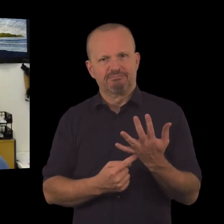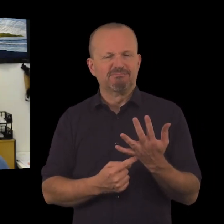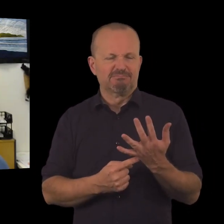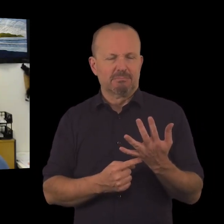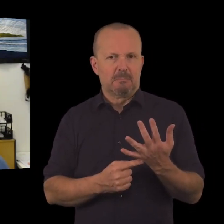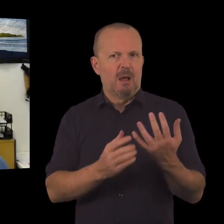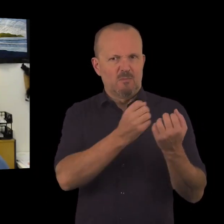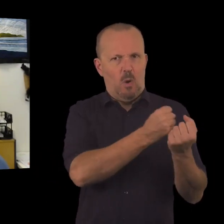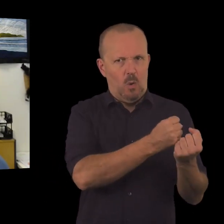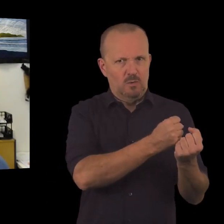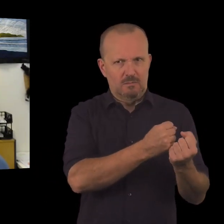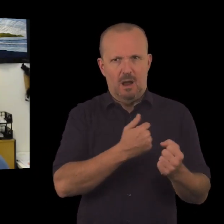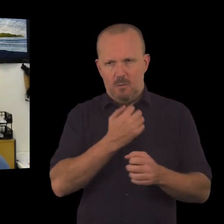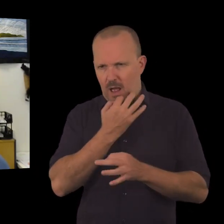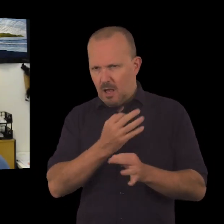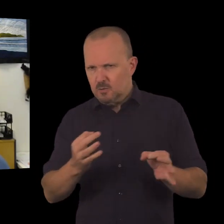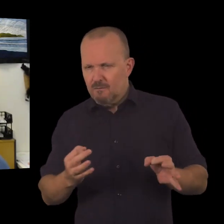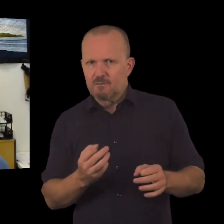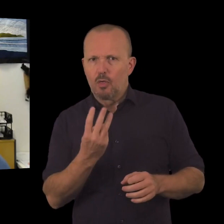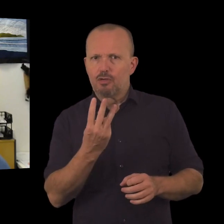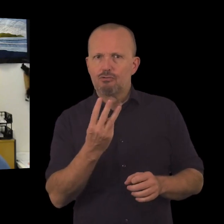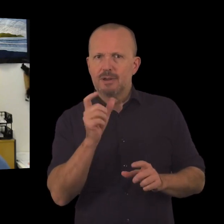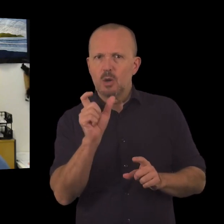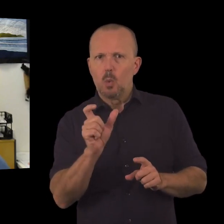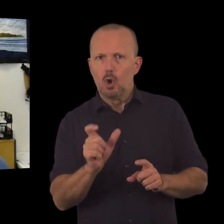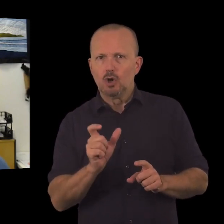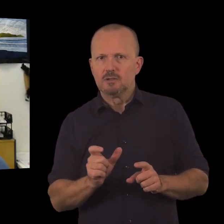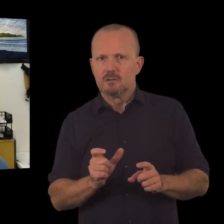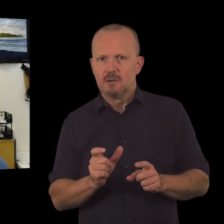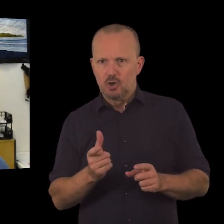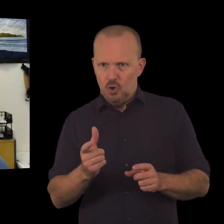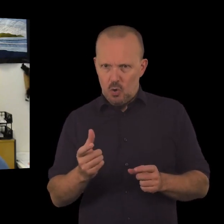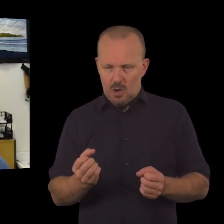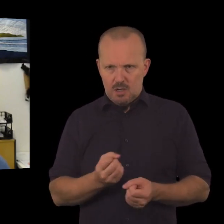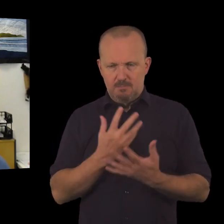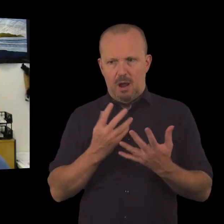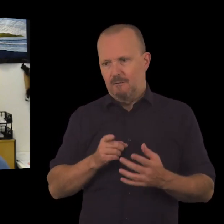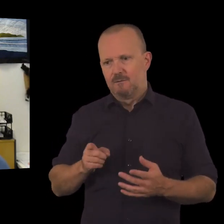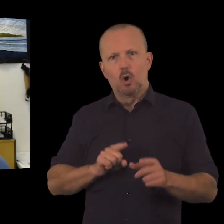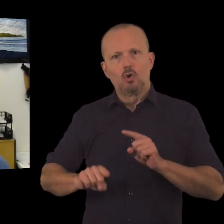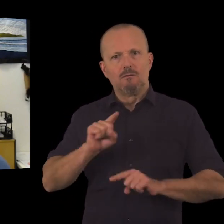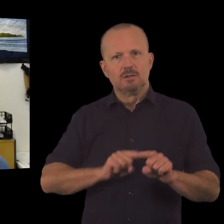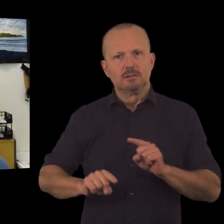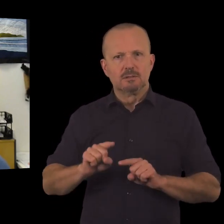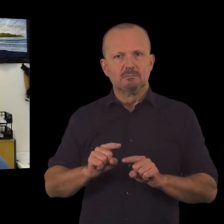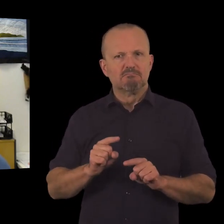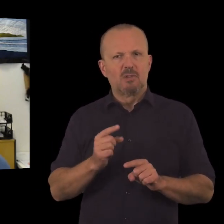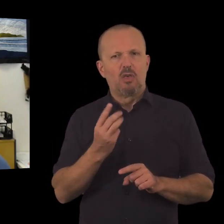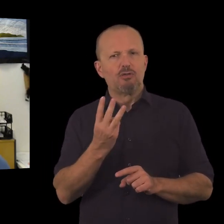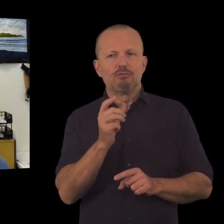words that you would describe your experience during the Creative Spaces conference. Could you put that in the